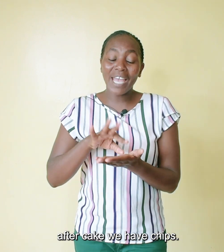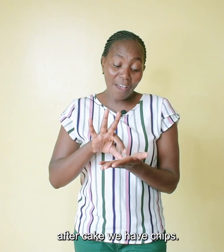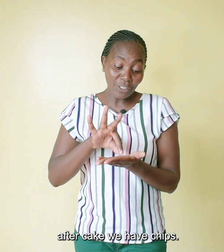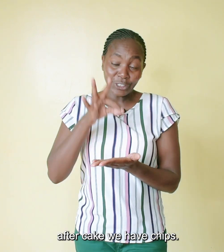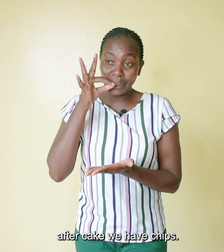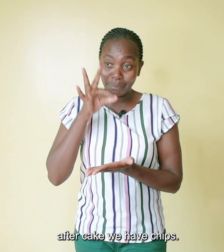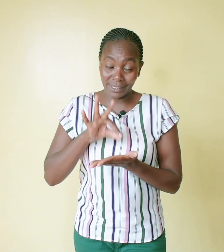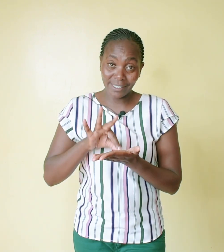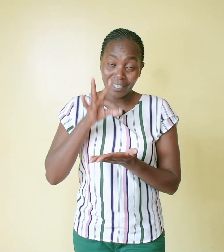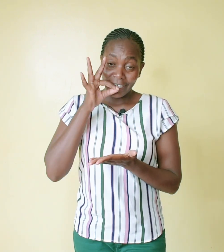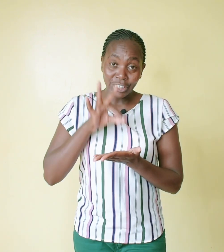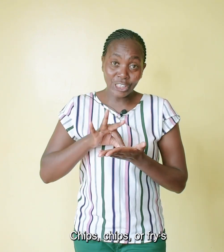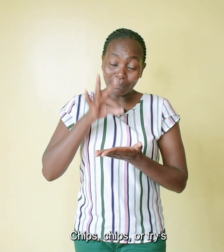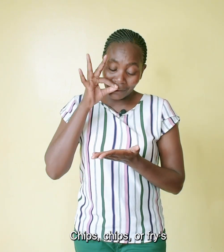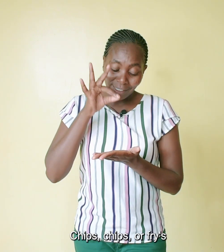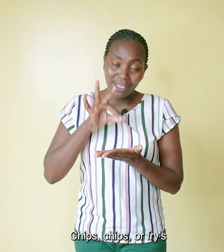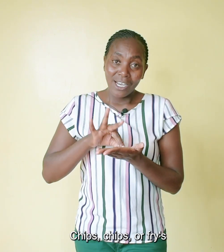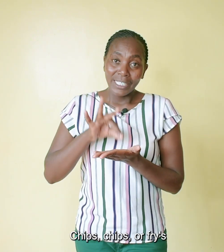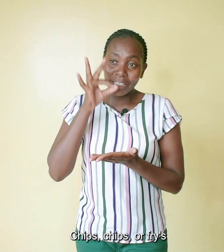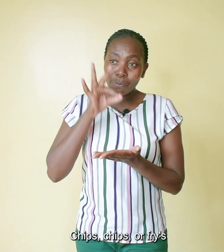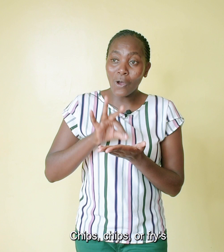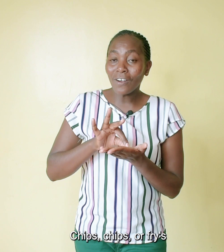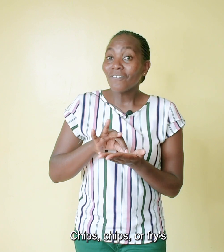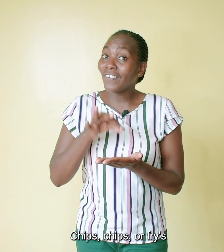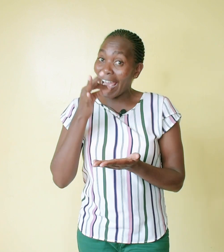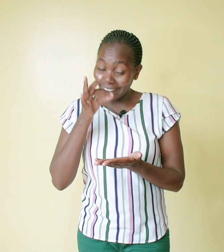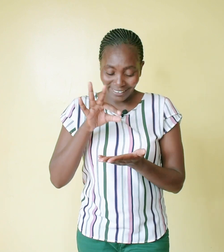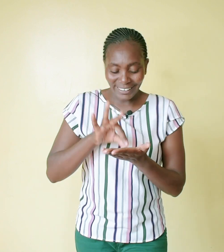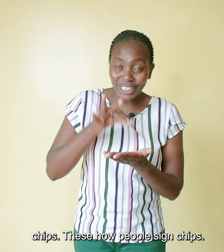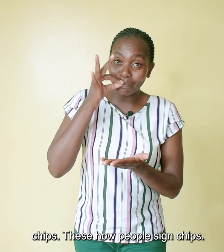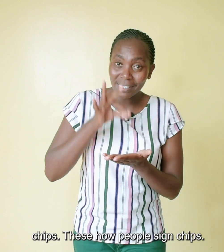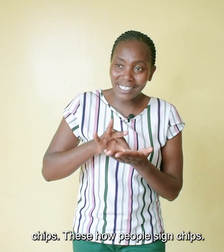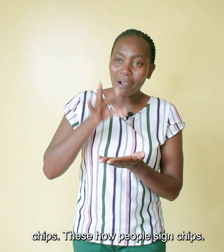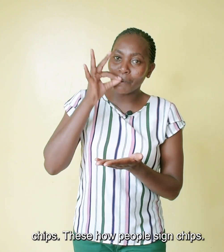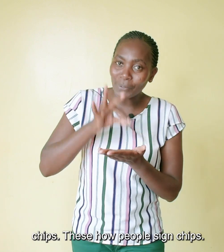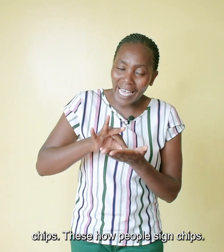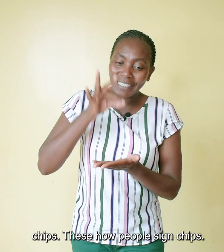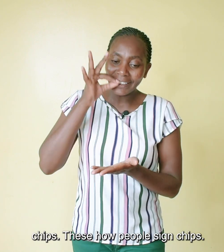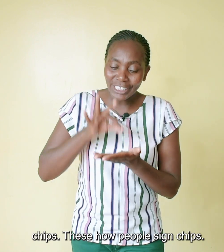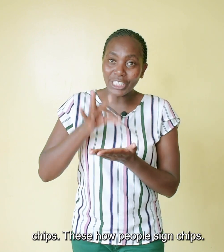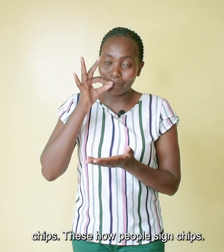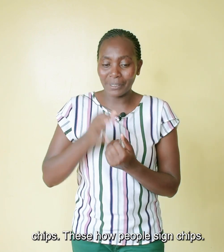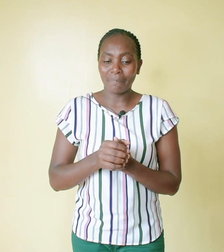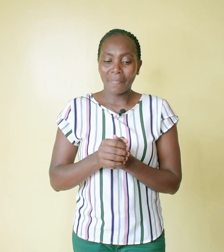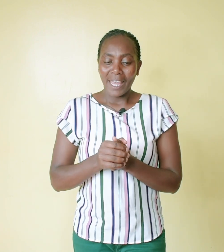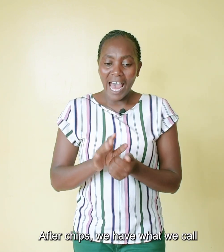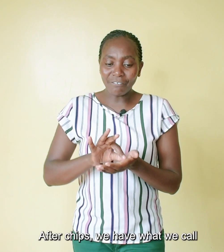have chips. Chips. Chips or flies. Chips. This is how people sign chips.